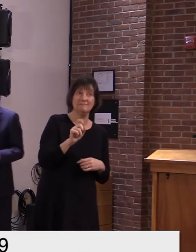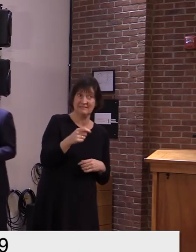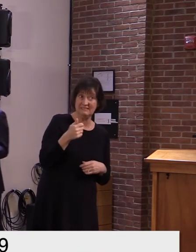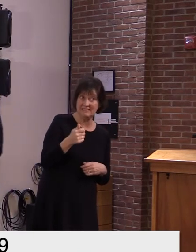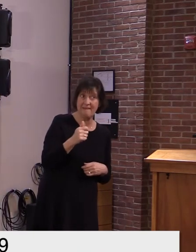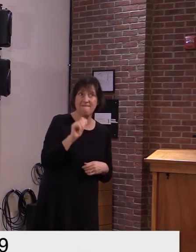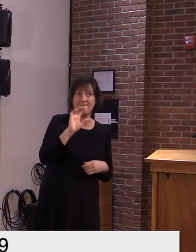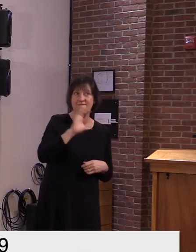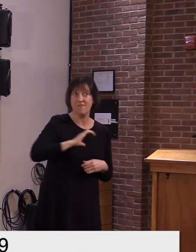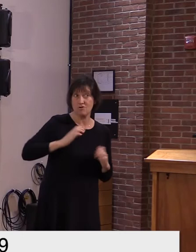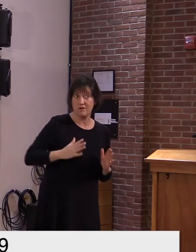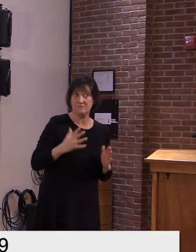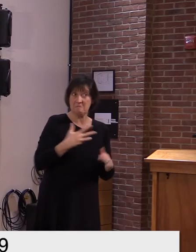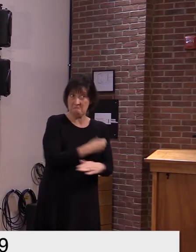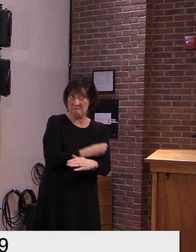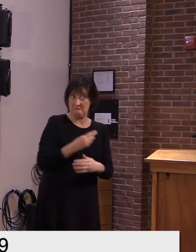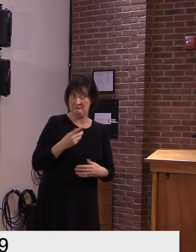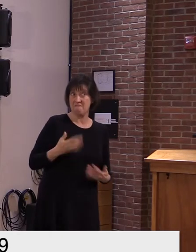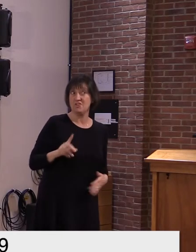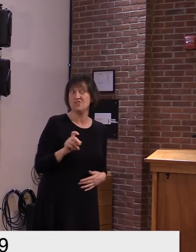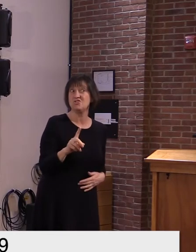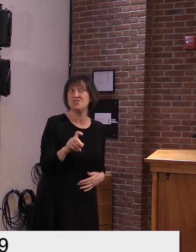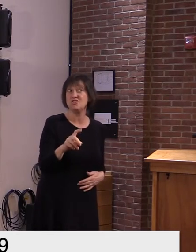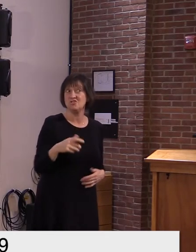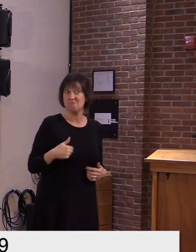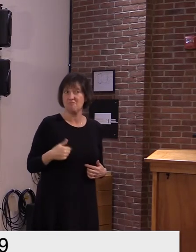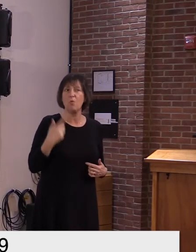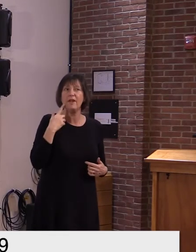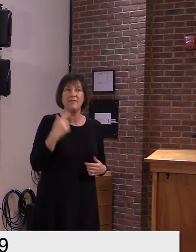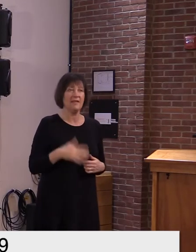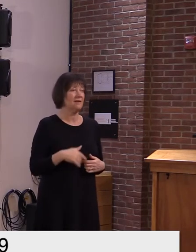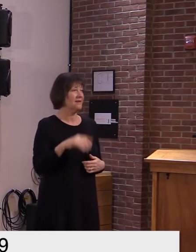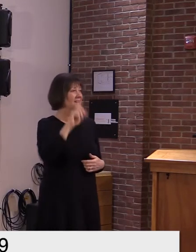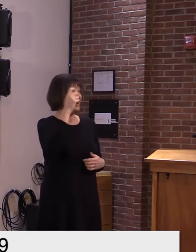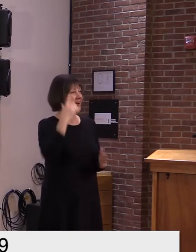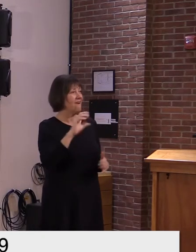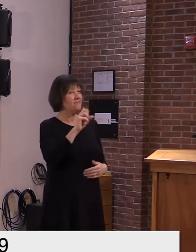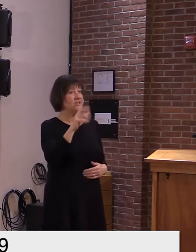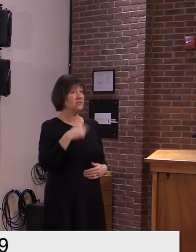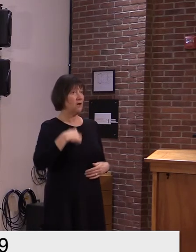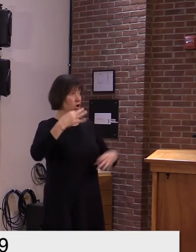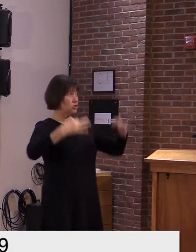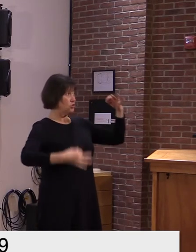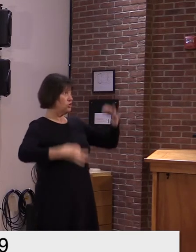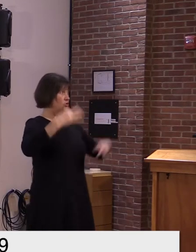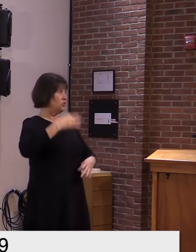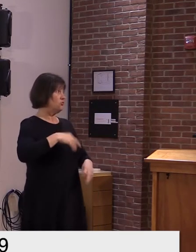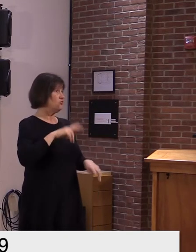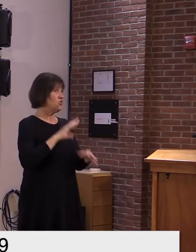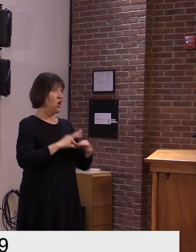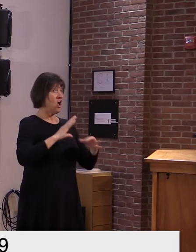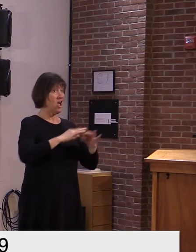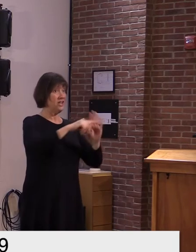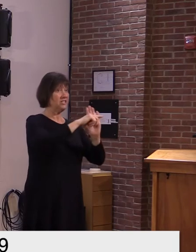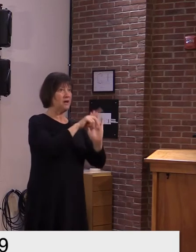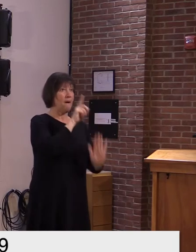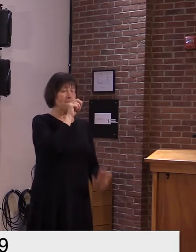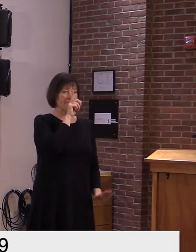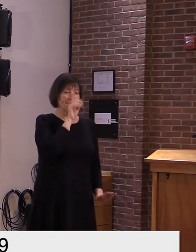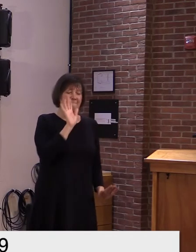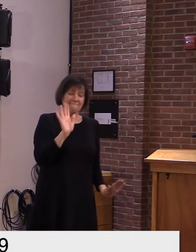want to judge anyone. Certainly the continuity of government is important. From my